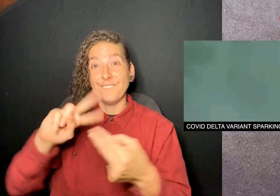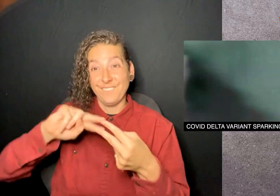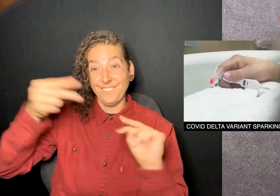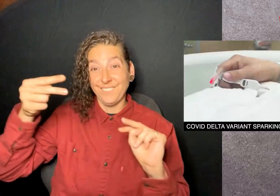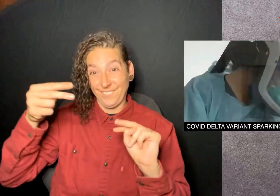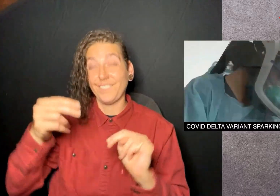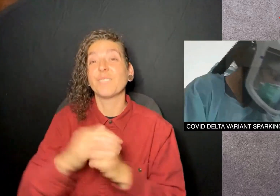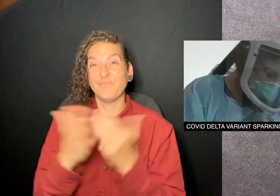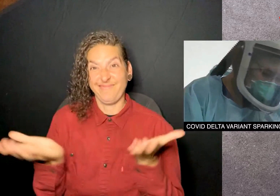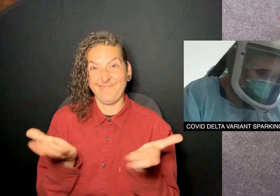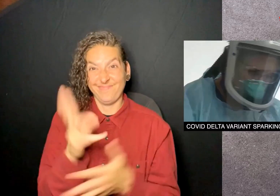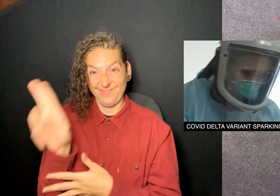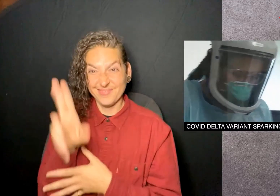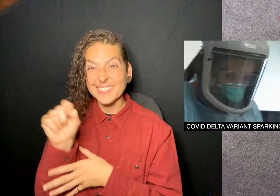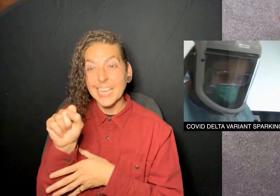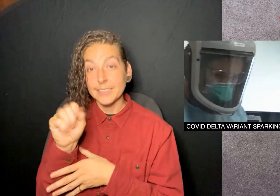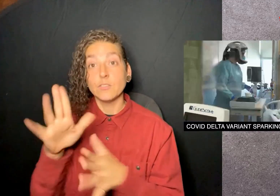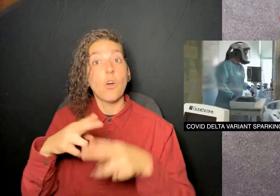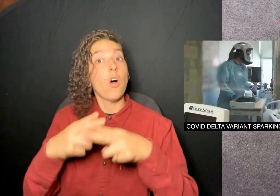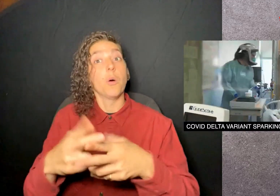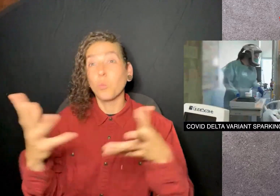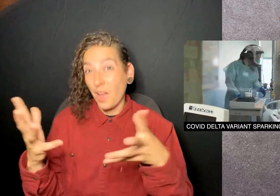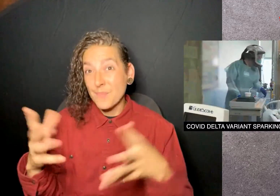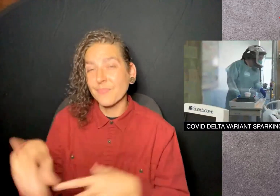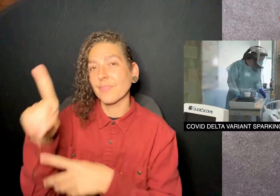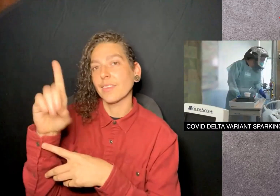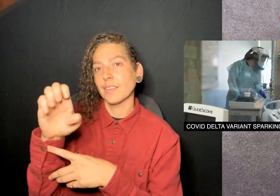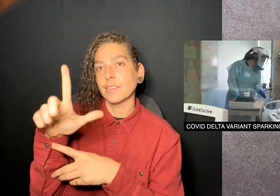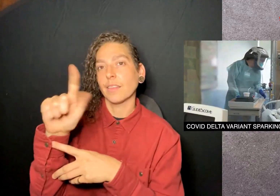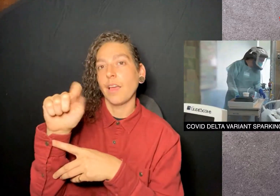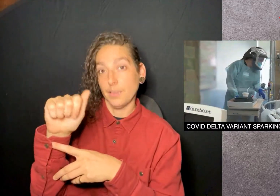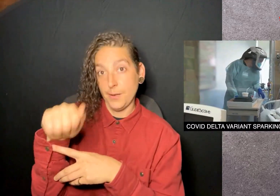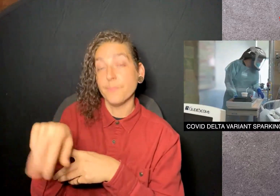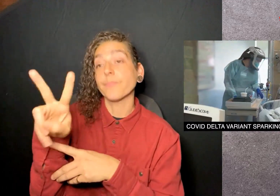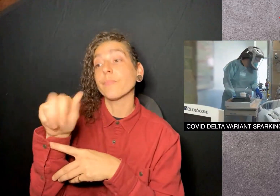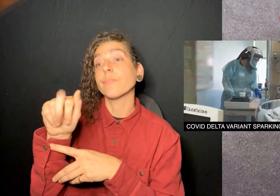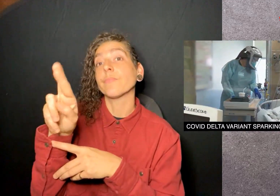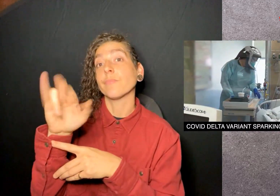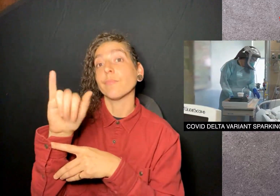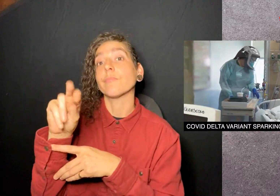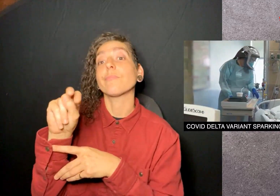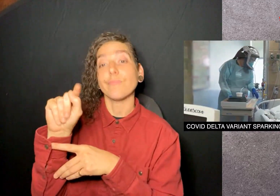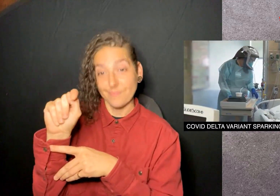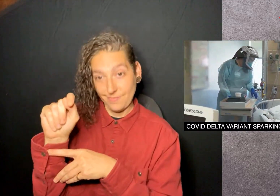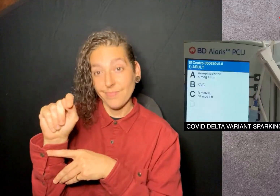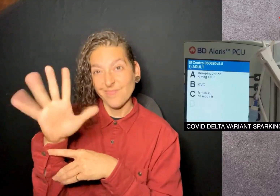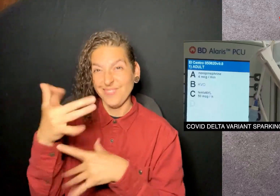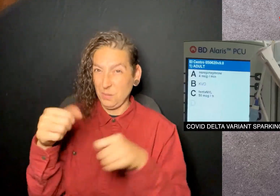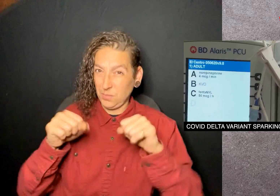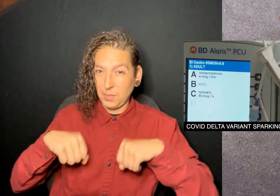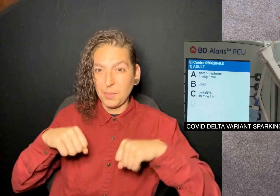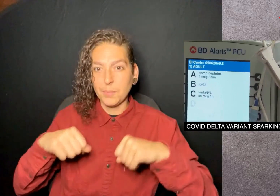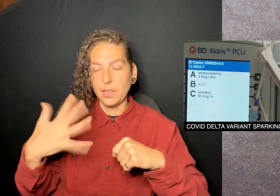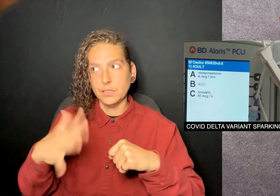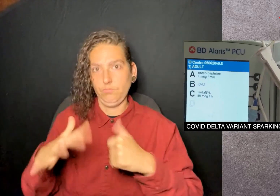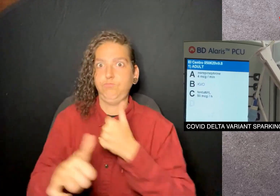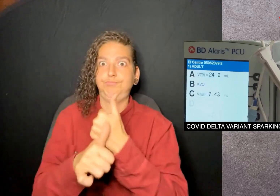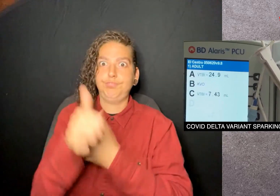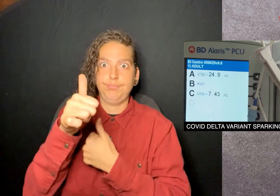Top health experts are warning a new COVID-19 variant in the U.S., the Delta variant, may